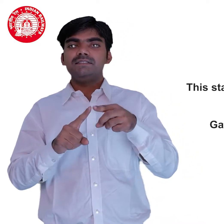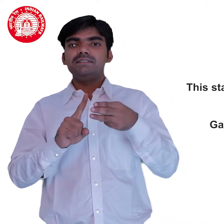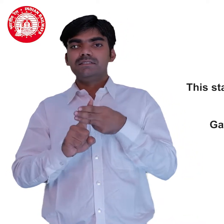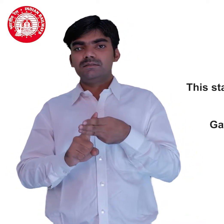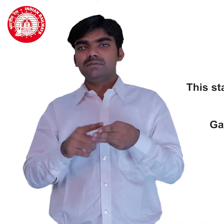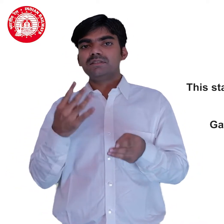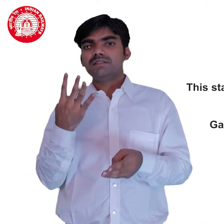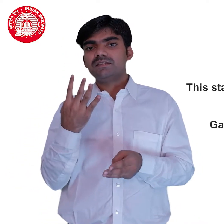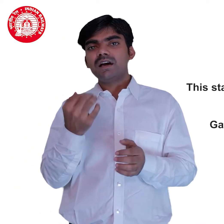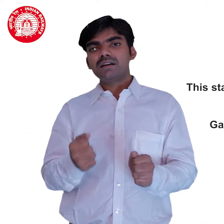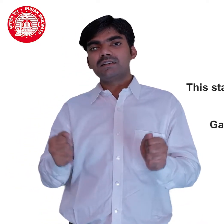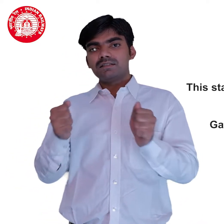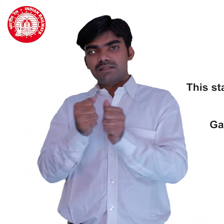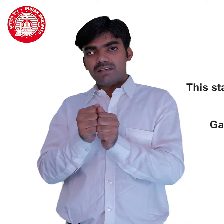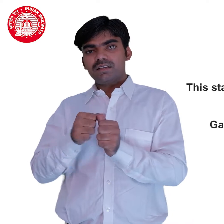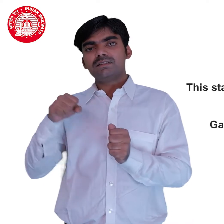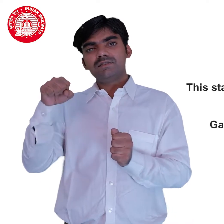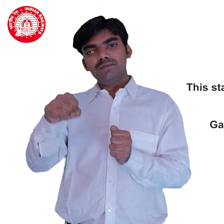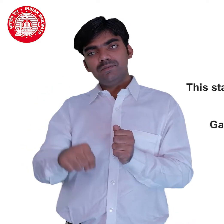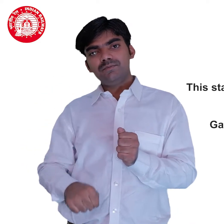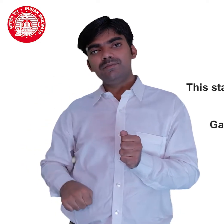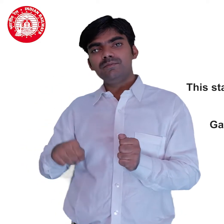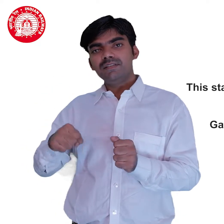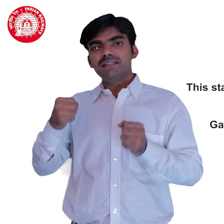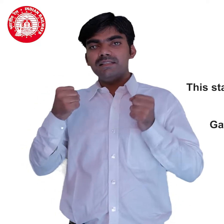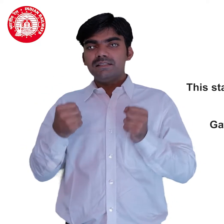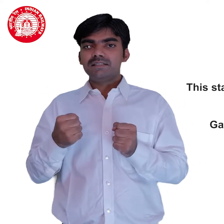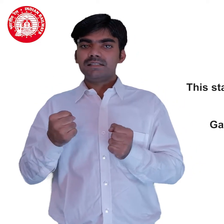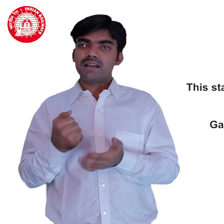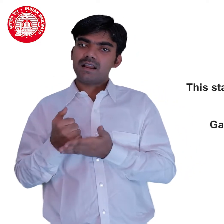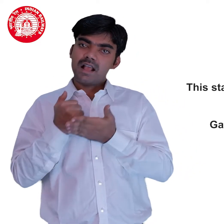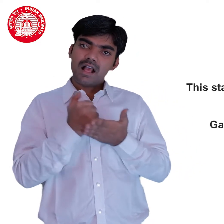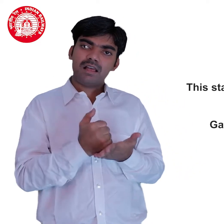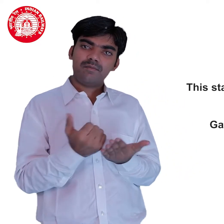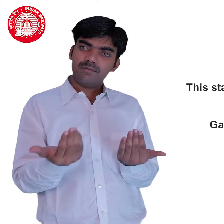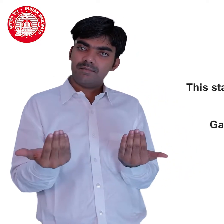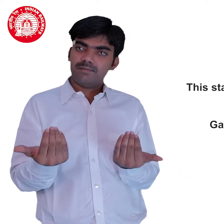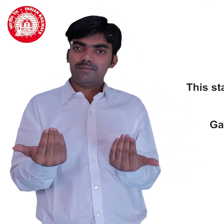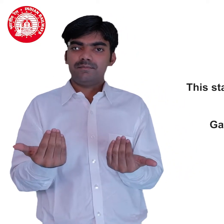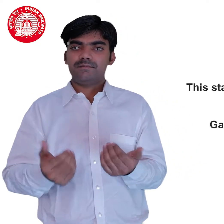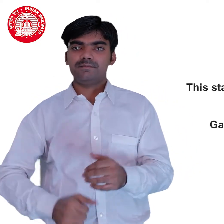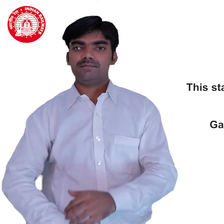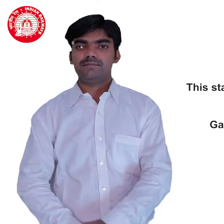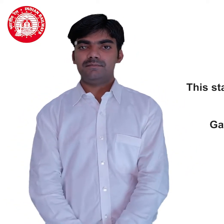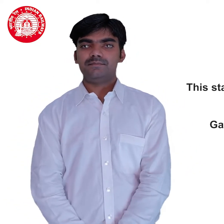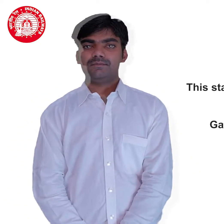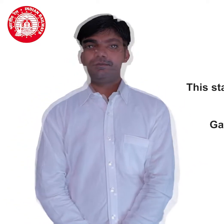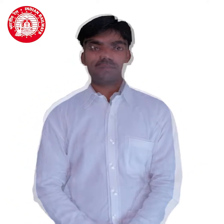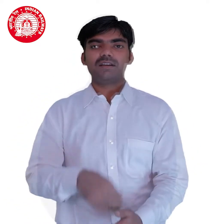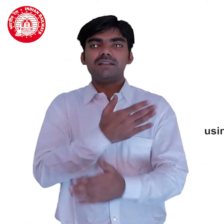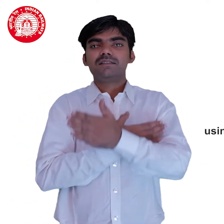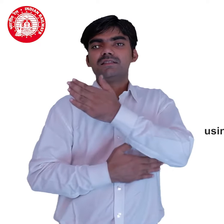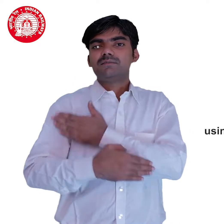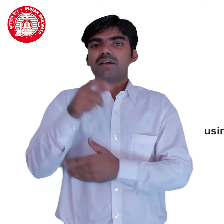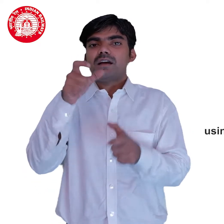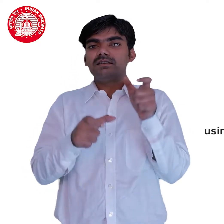gate 2 and gate 4 and to all the main platforms of the station premises. There